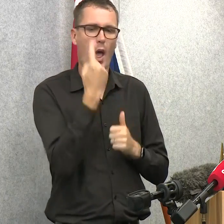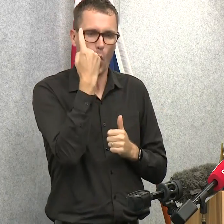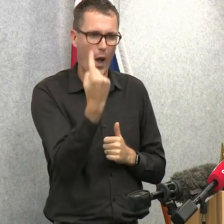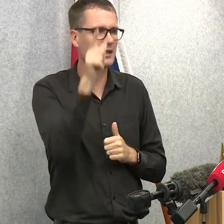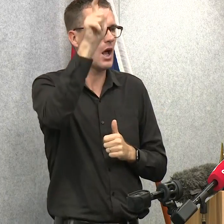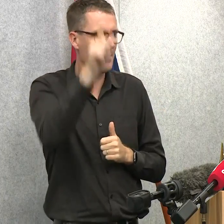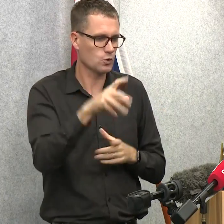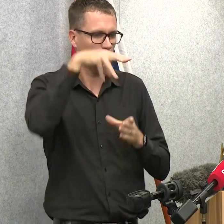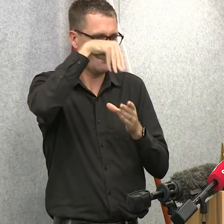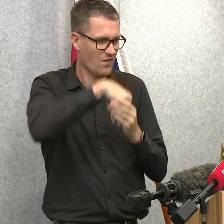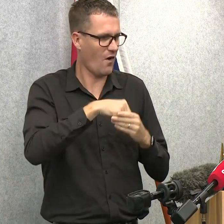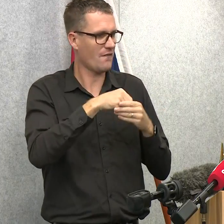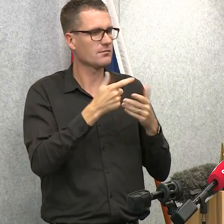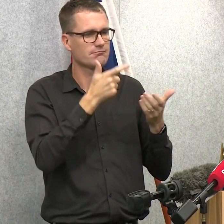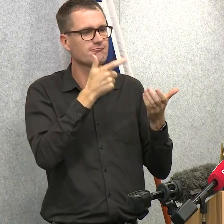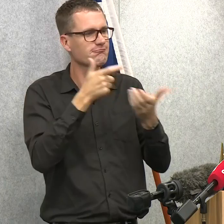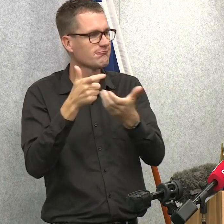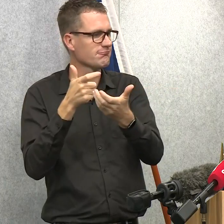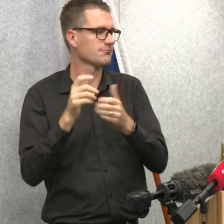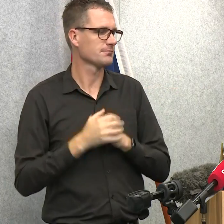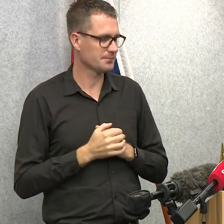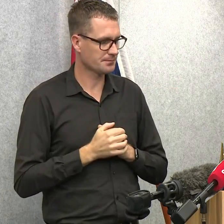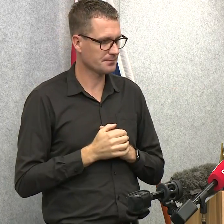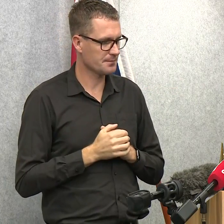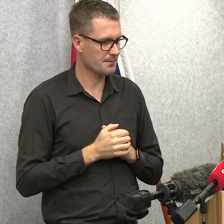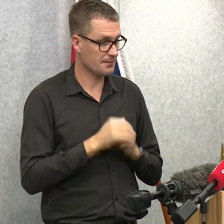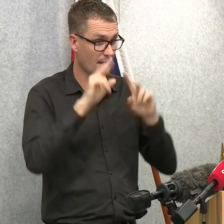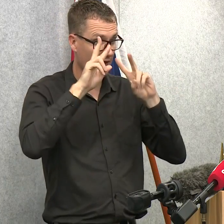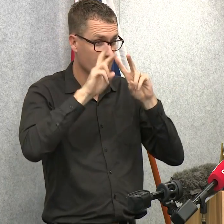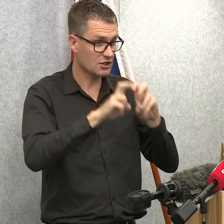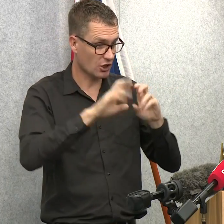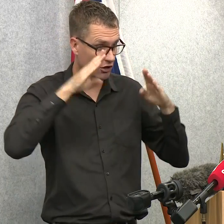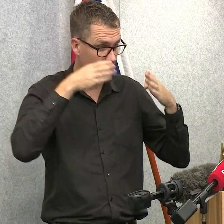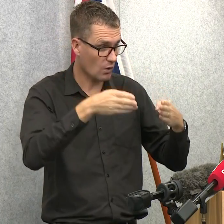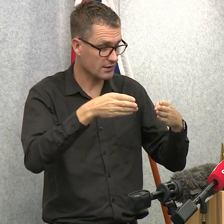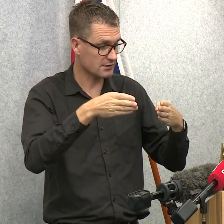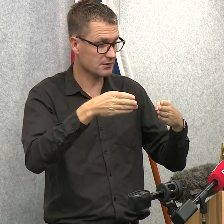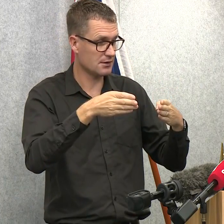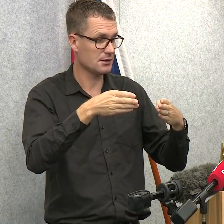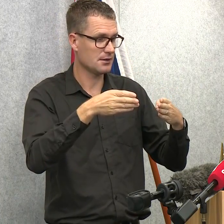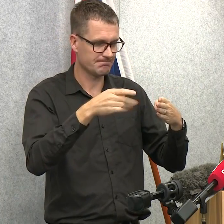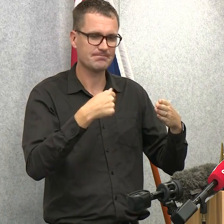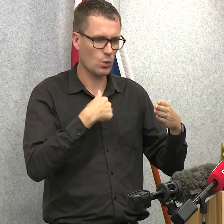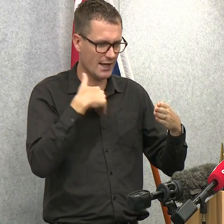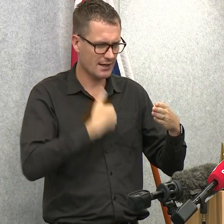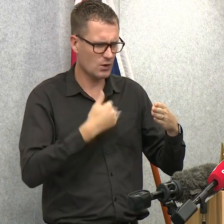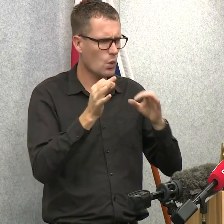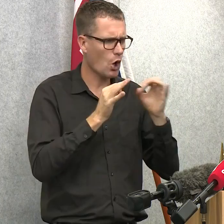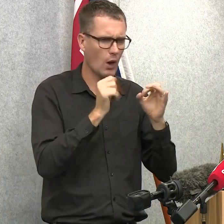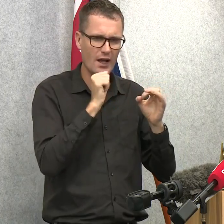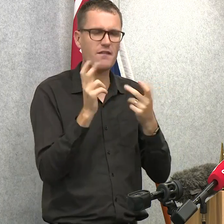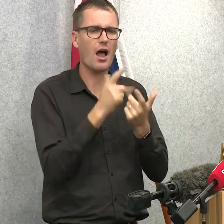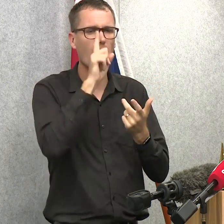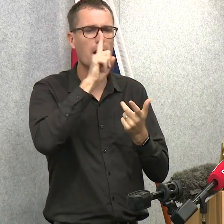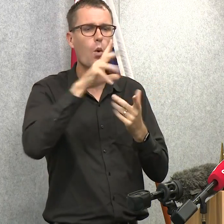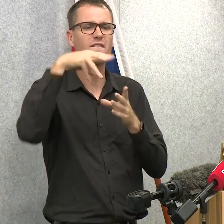attacker. The investigation focus is to work out whether anyone else was involved in